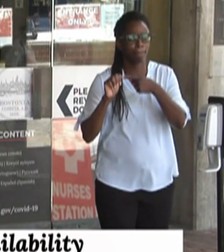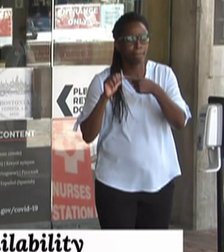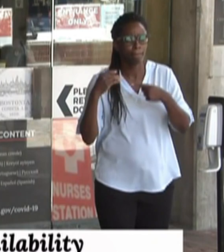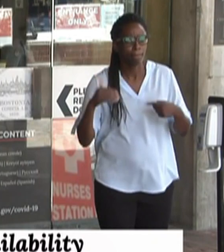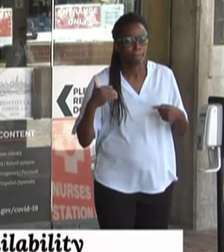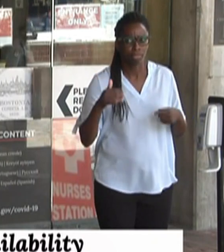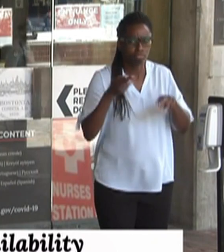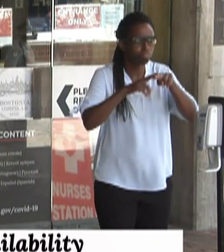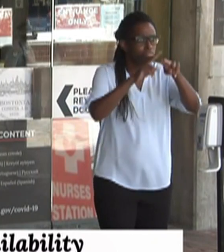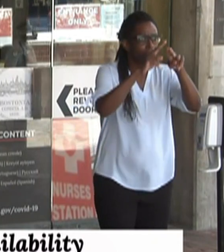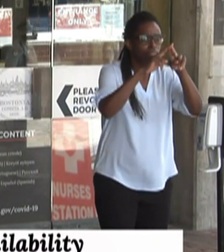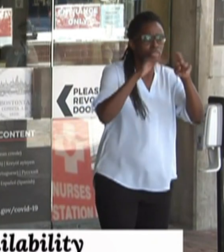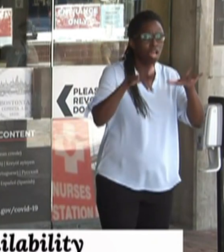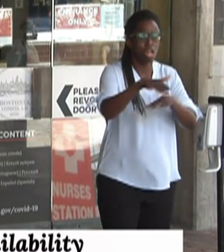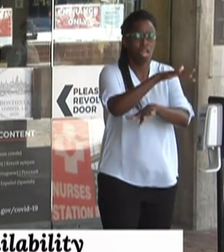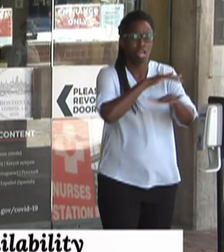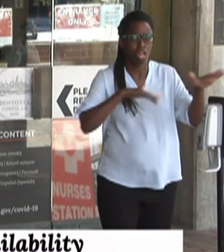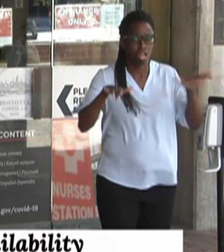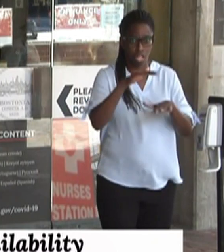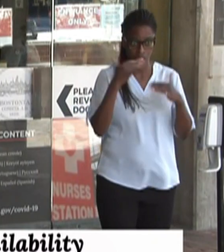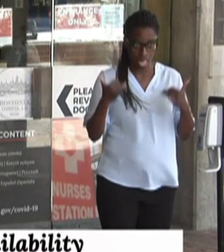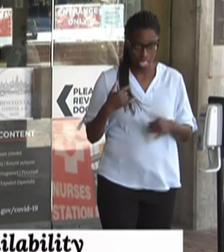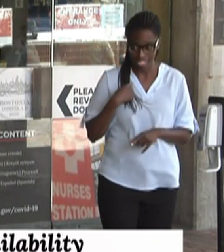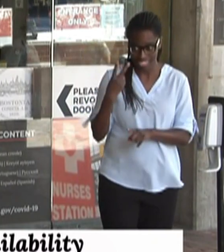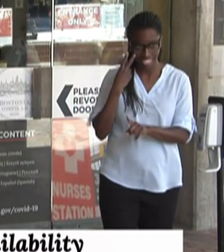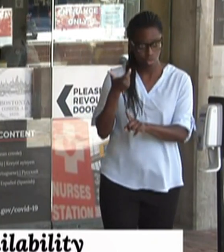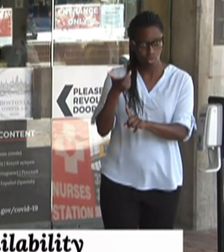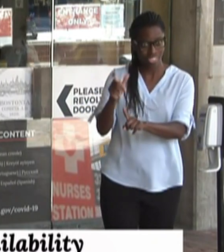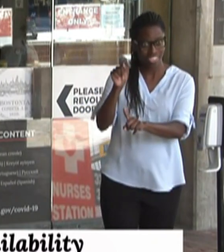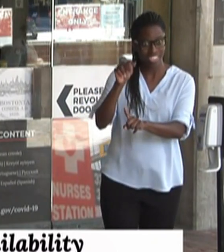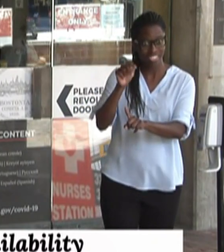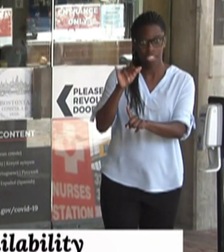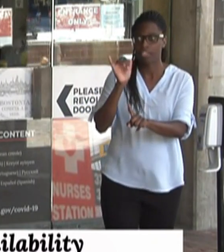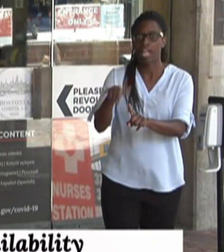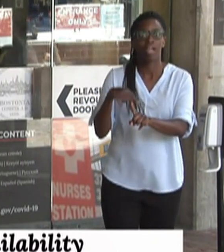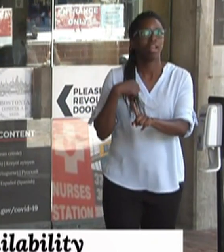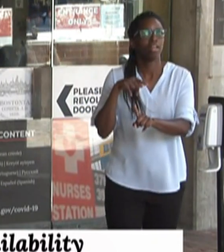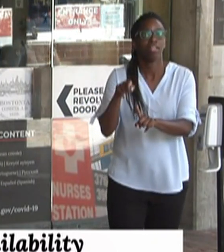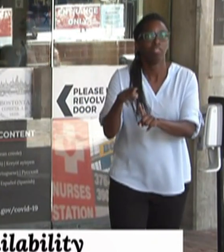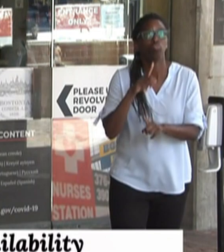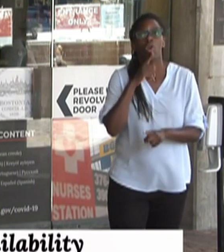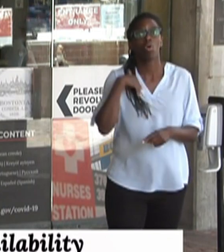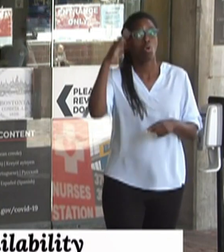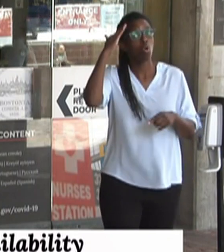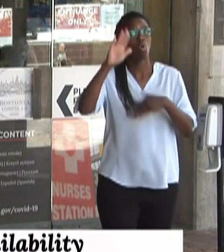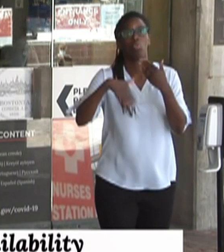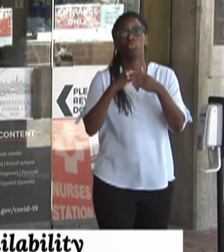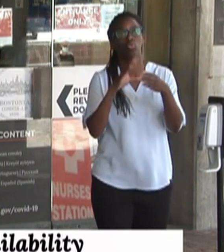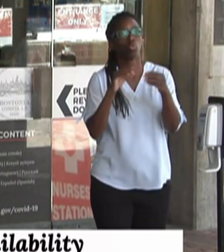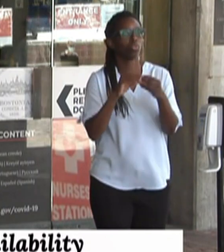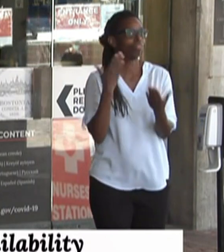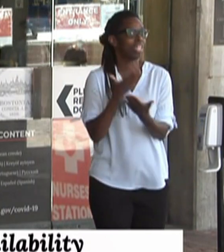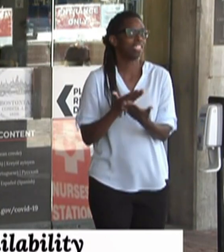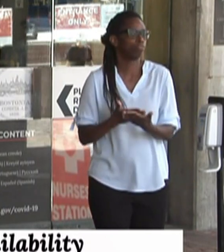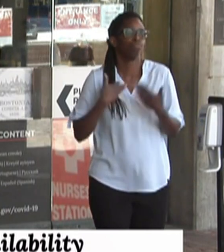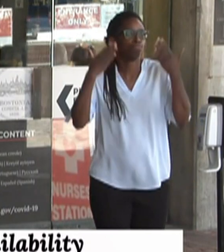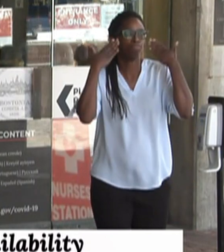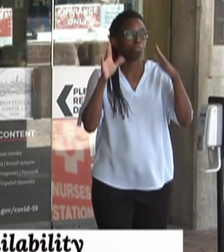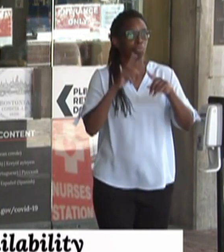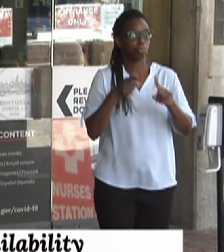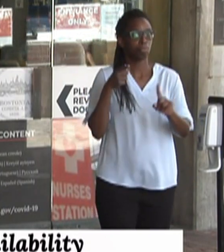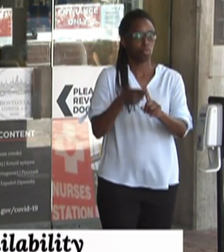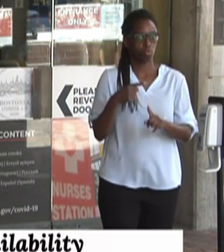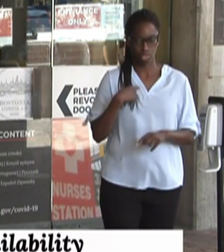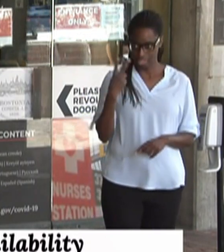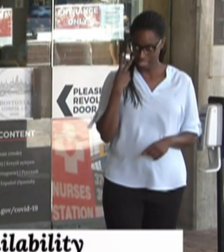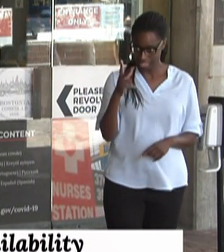What I witnessed on TV, and I don't have all the facts of the case, but what I witnessed on TV was an atrocity what happened. And